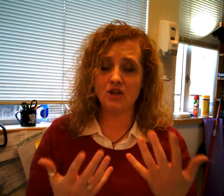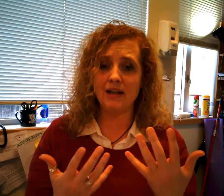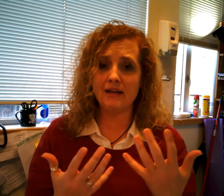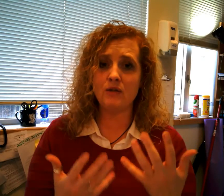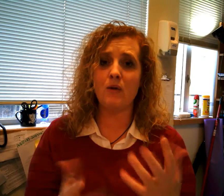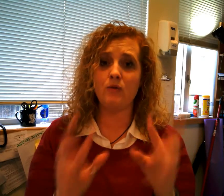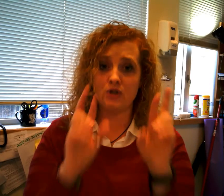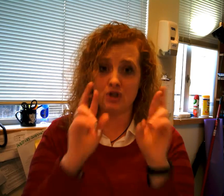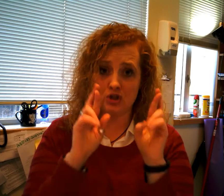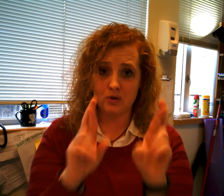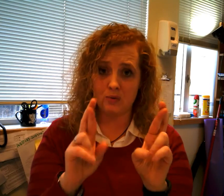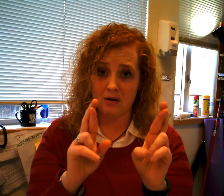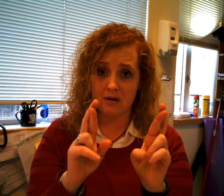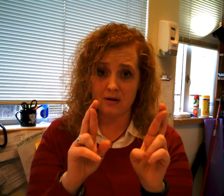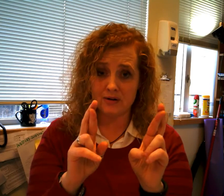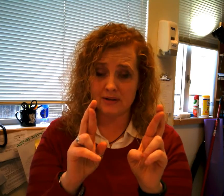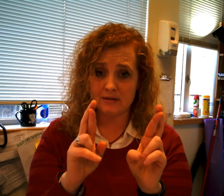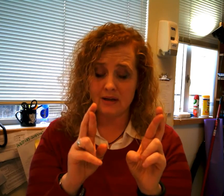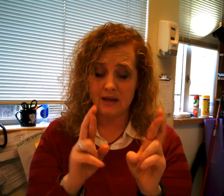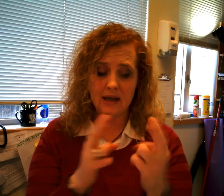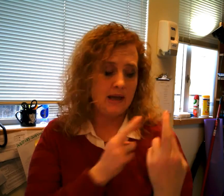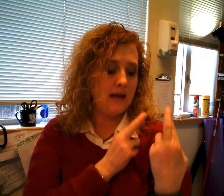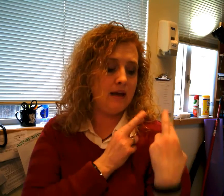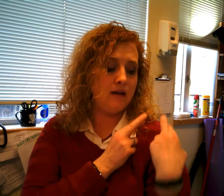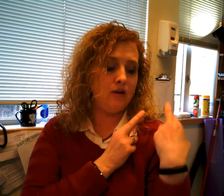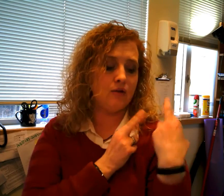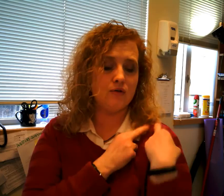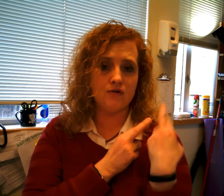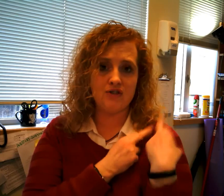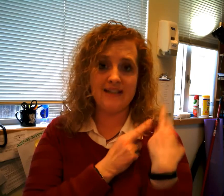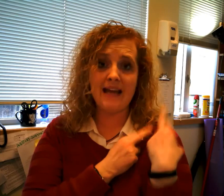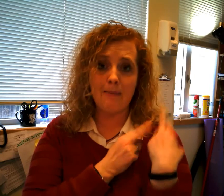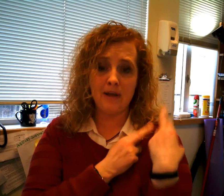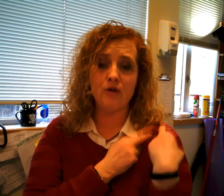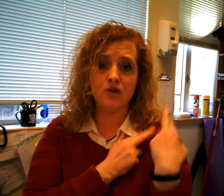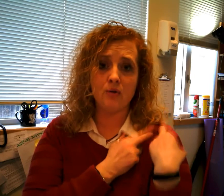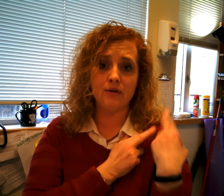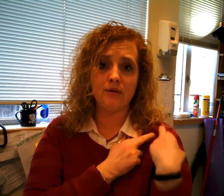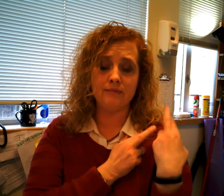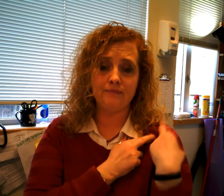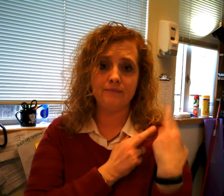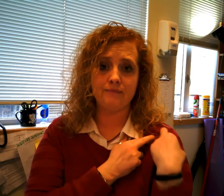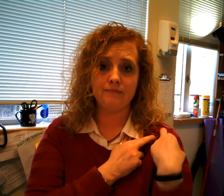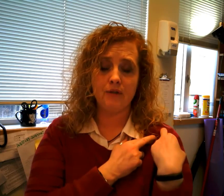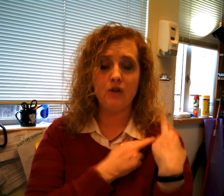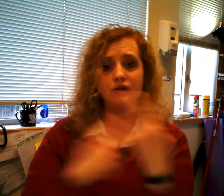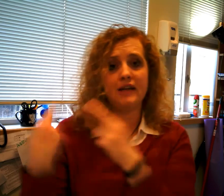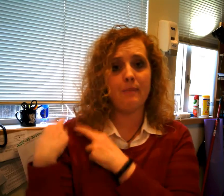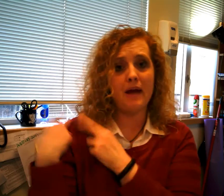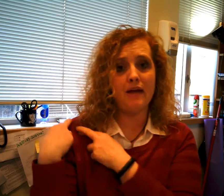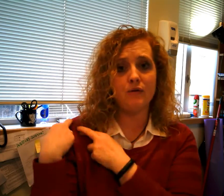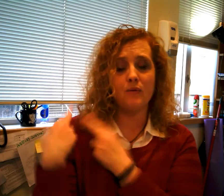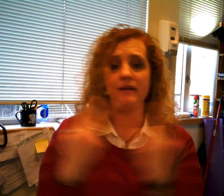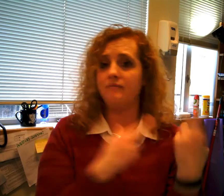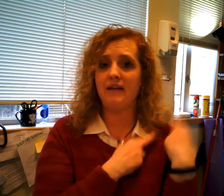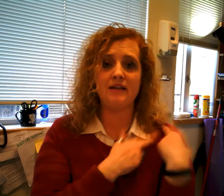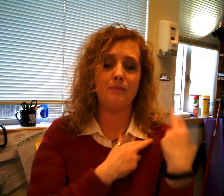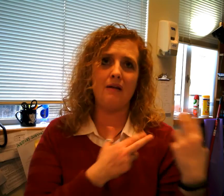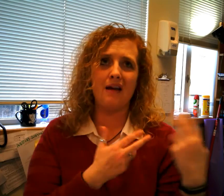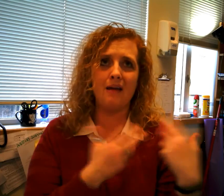initialized one, which is 2 R's, and you're just tapping your shoulder. You can tap either one. Except I'm